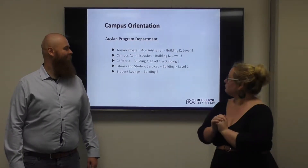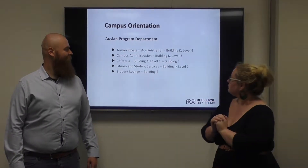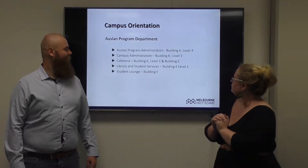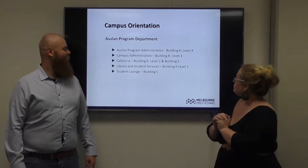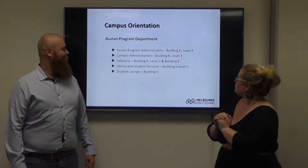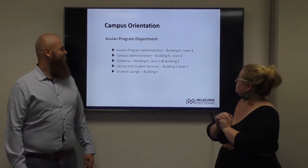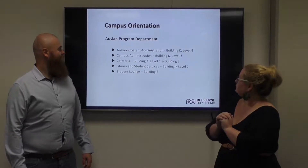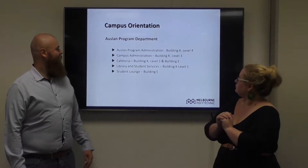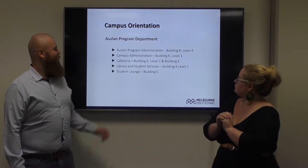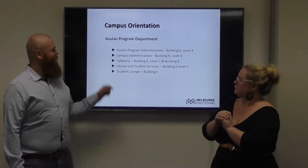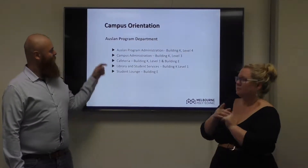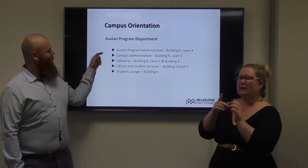Preston campuses as well.